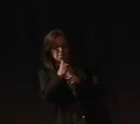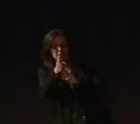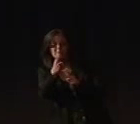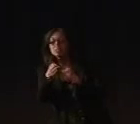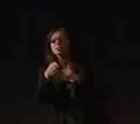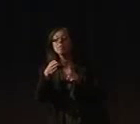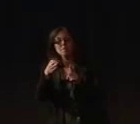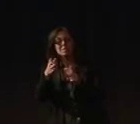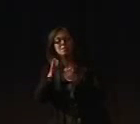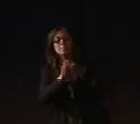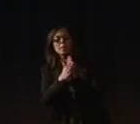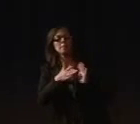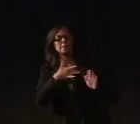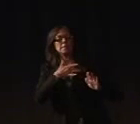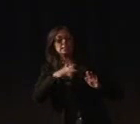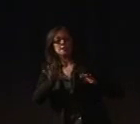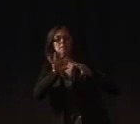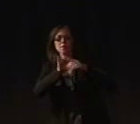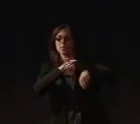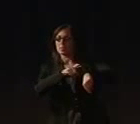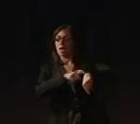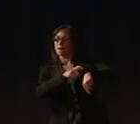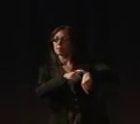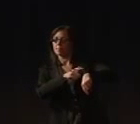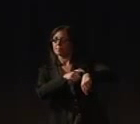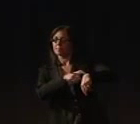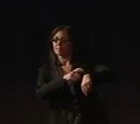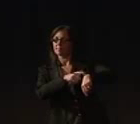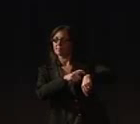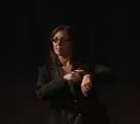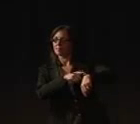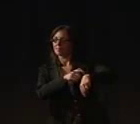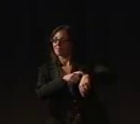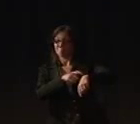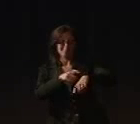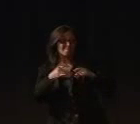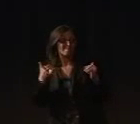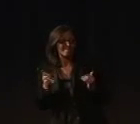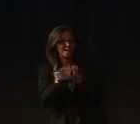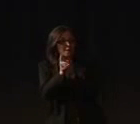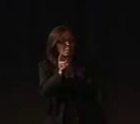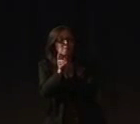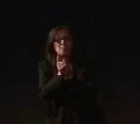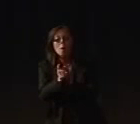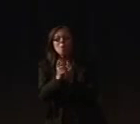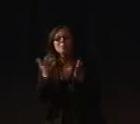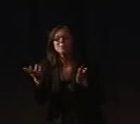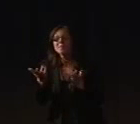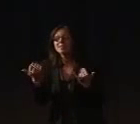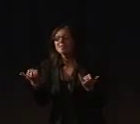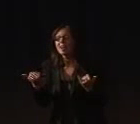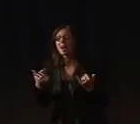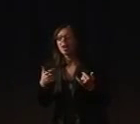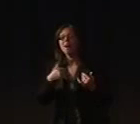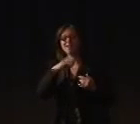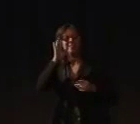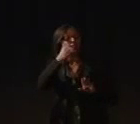time situation in which we are now, that is, we had fled the horror of the